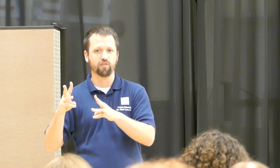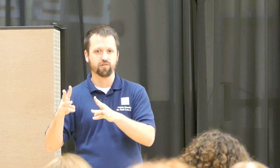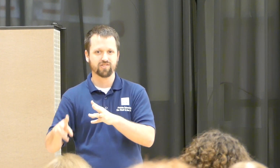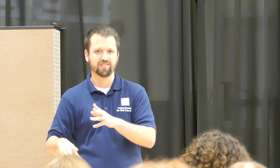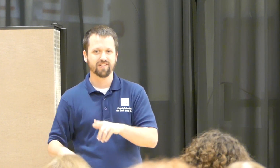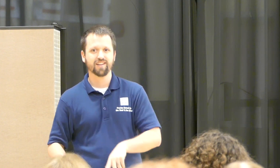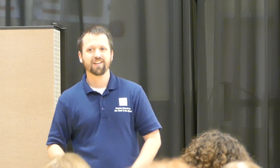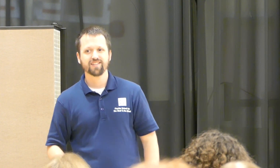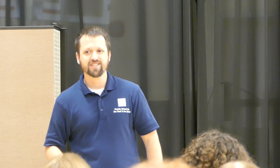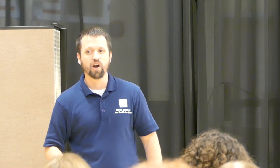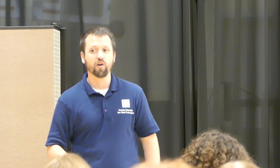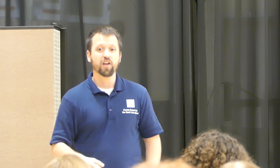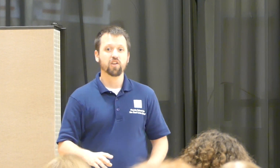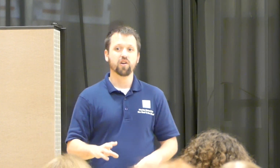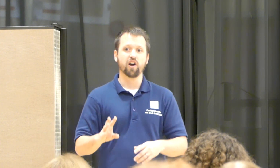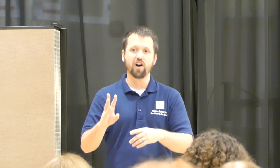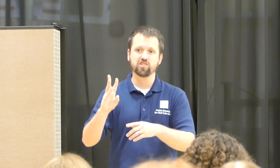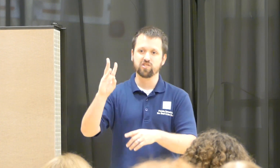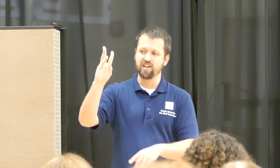these. So, you can also sign